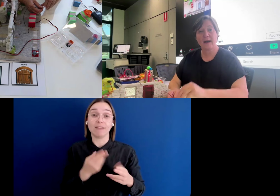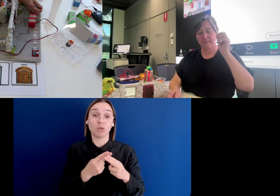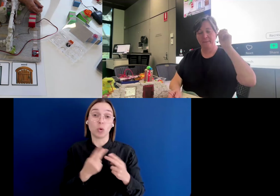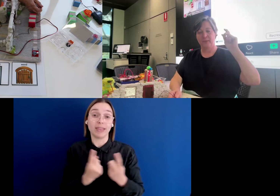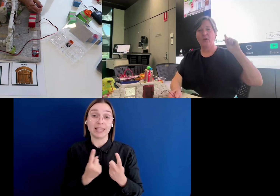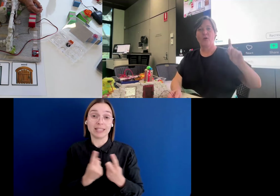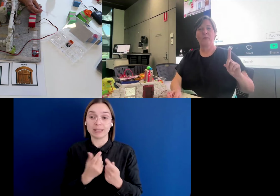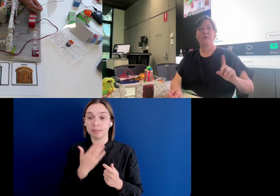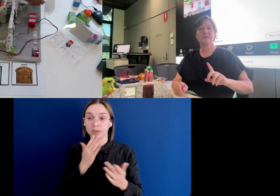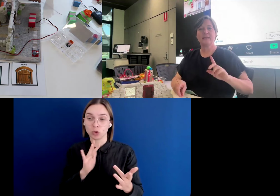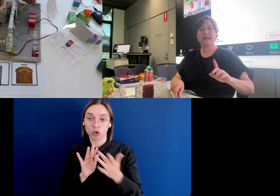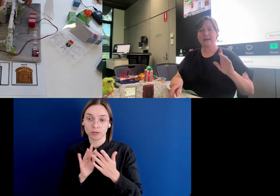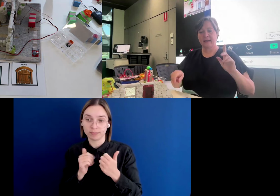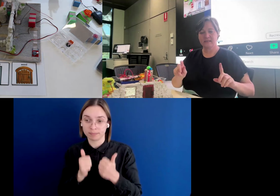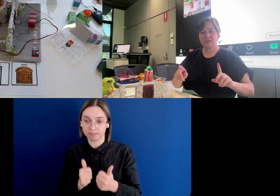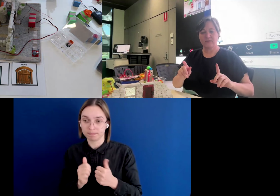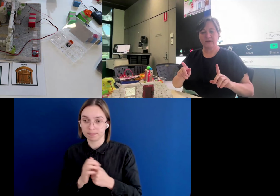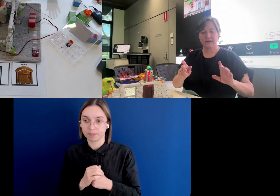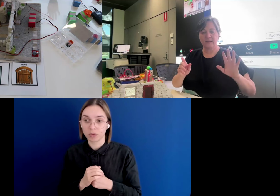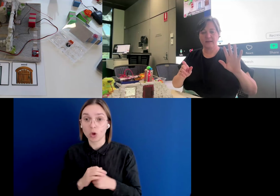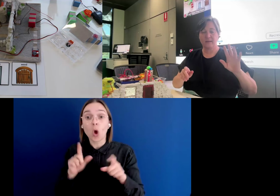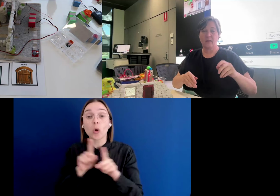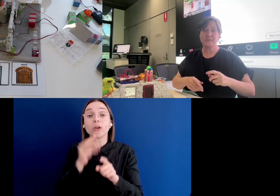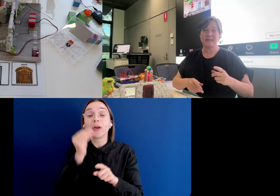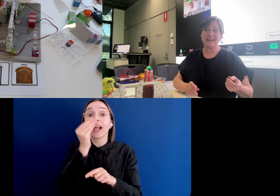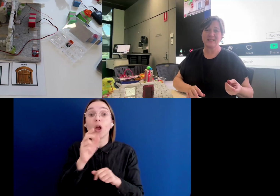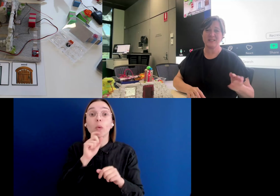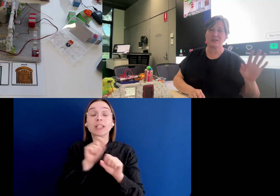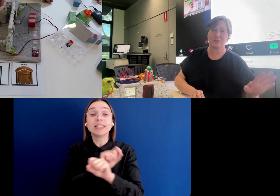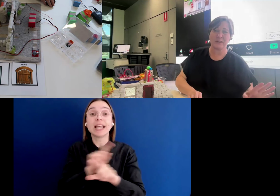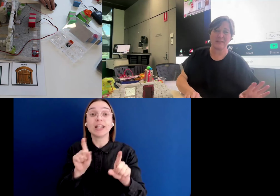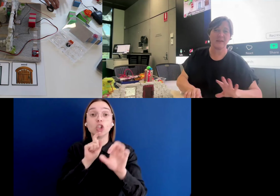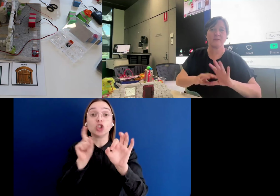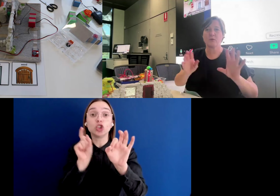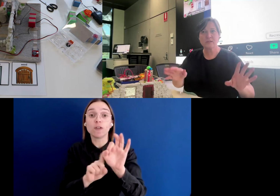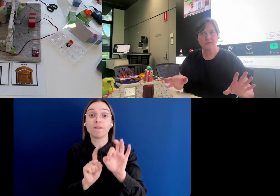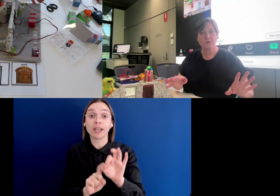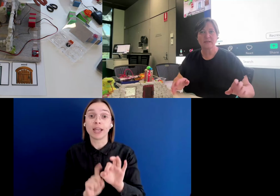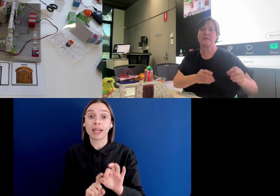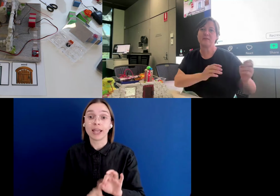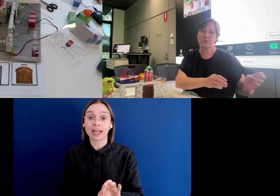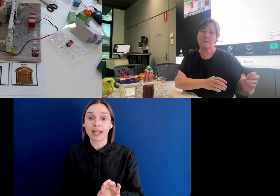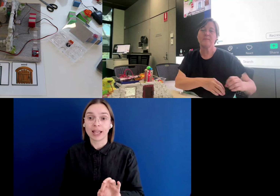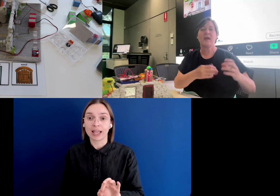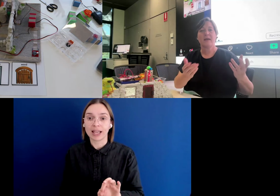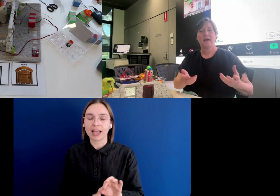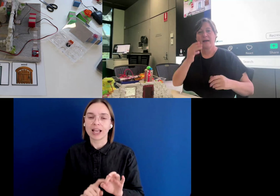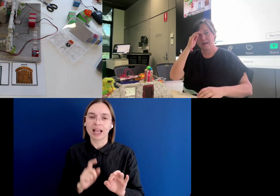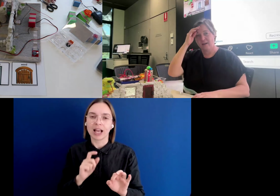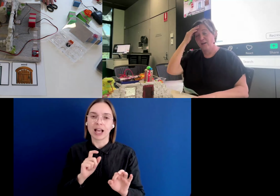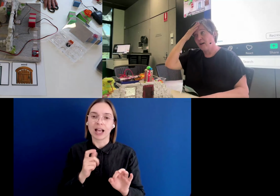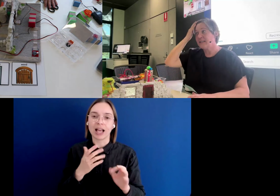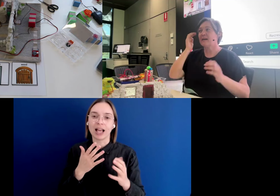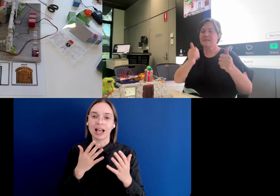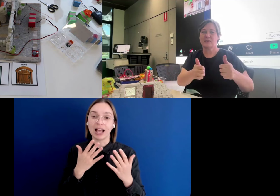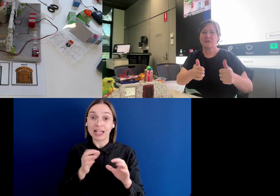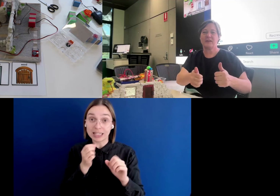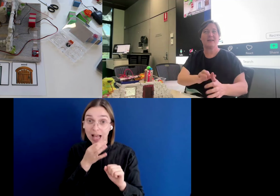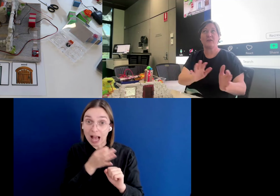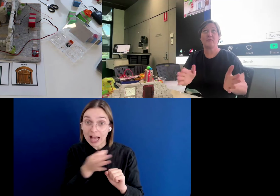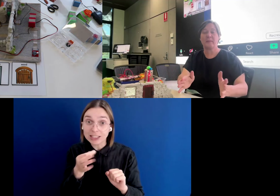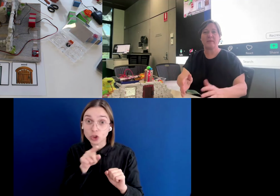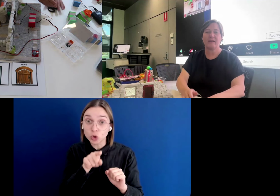we will send out a survey. I was meant to ask you to do the one that, of course, you've all done before. You did ask. It's all good. I did